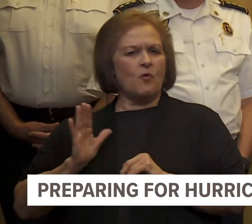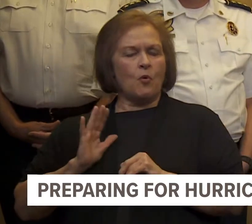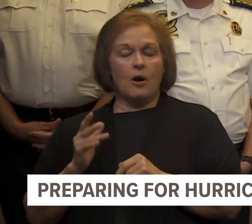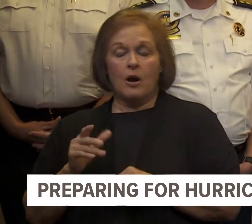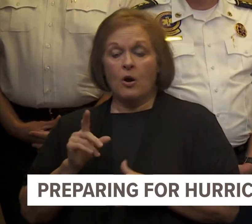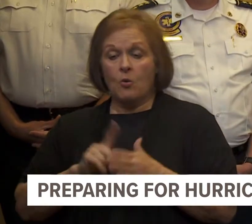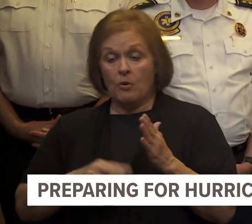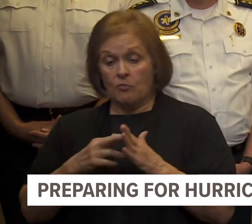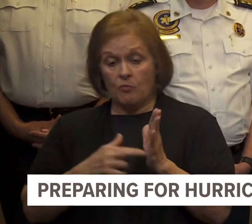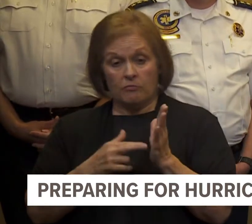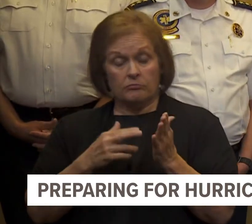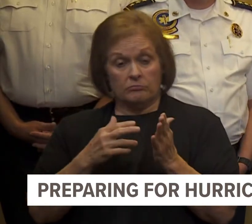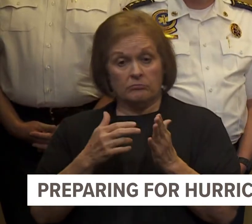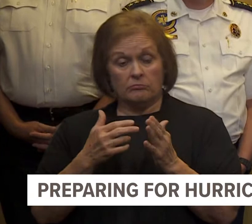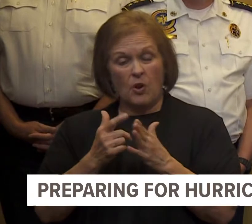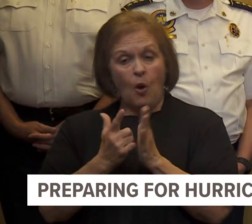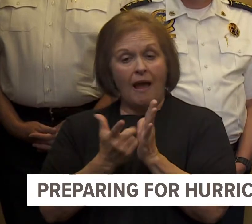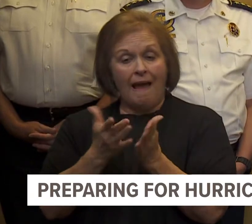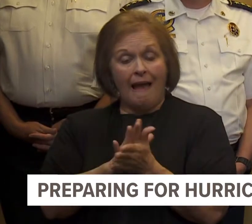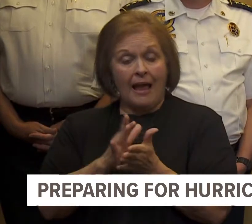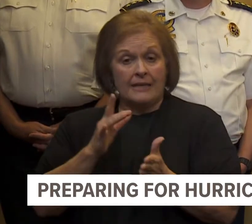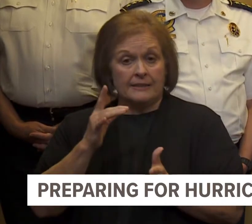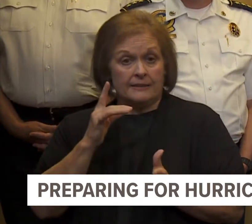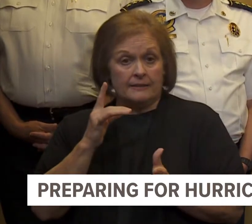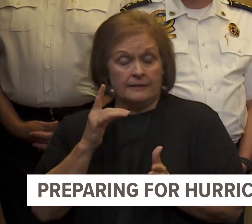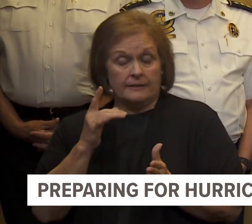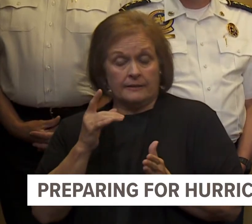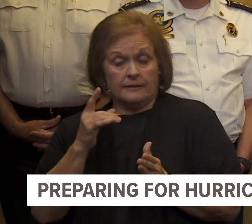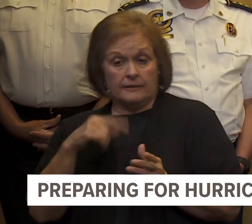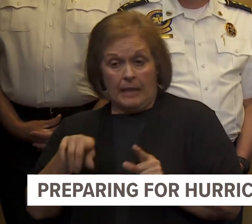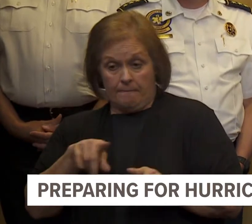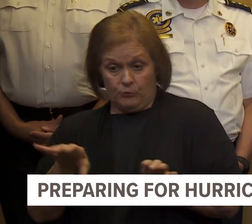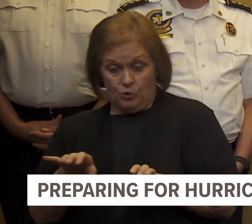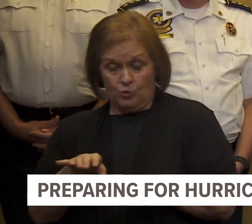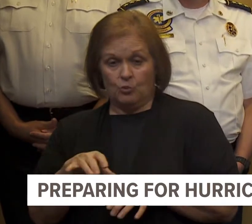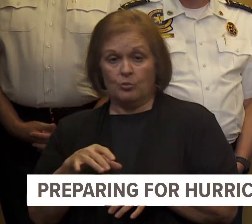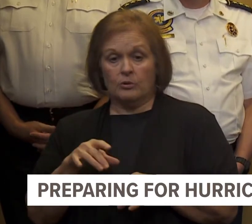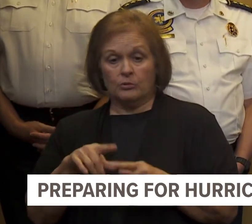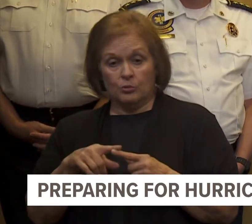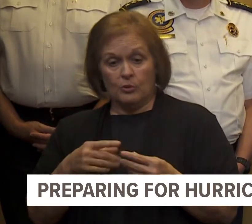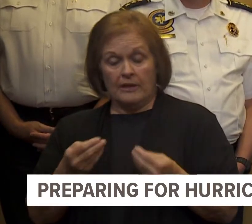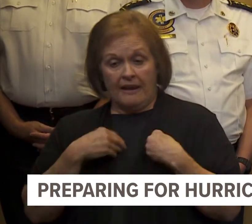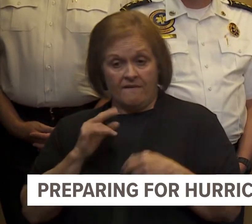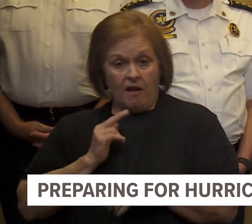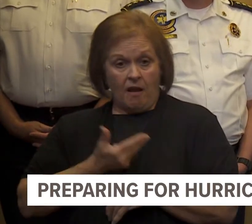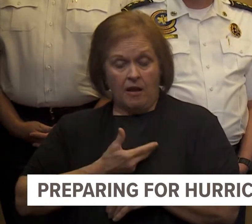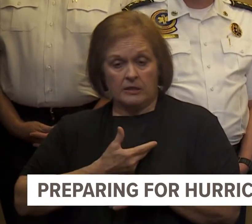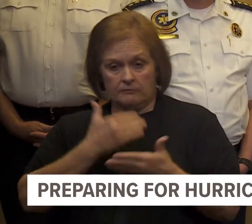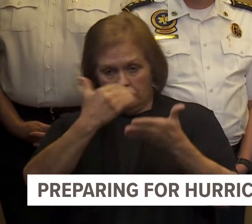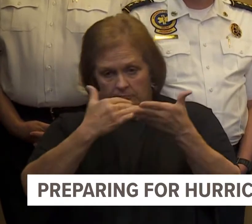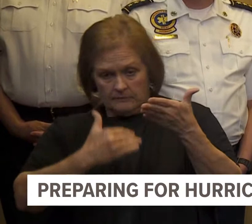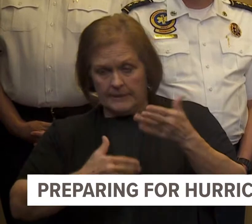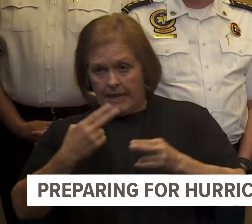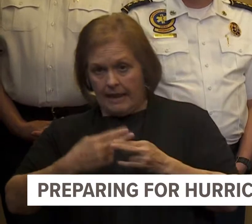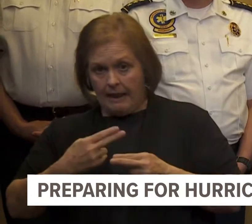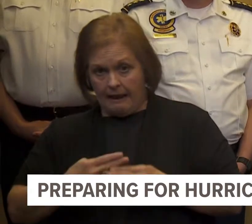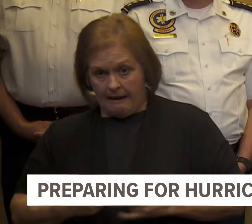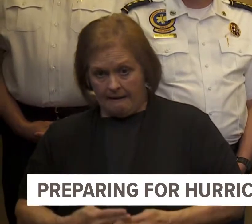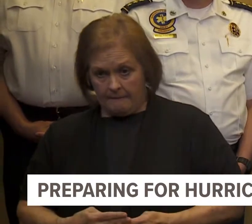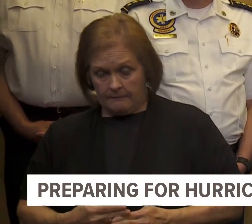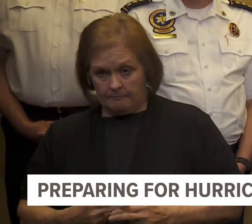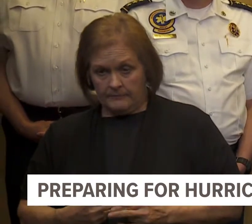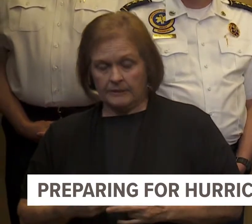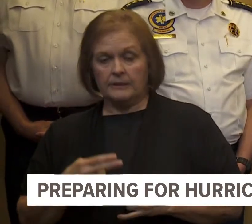the ordinance asks buildings to do is a few things. Number one, to provide an updated roster of residents to the